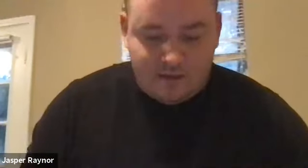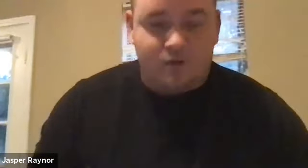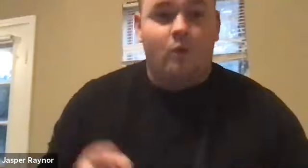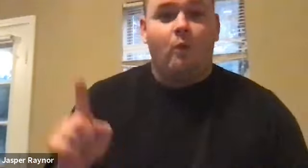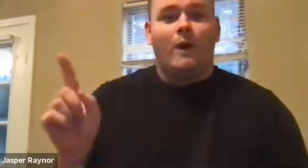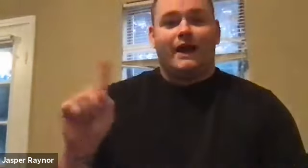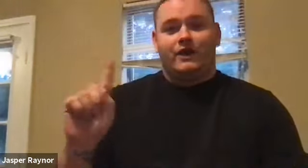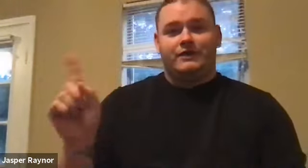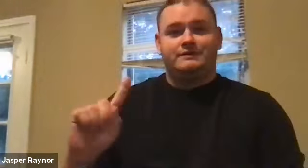Where?